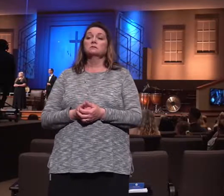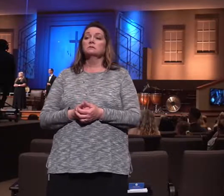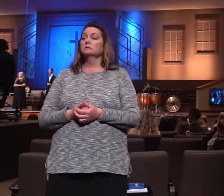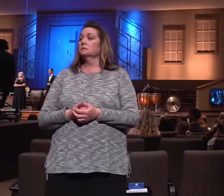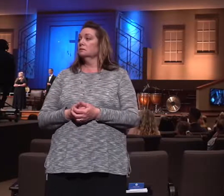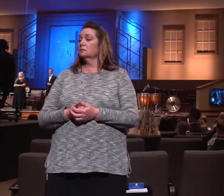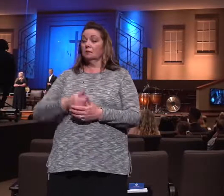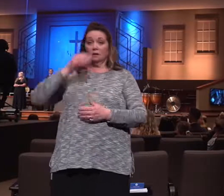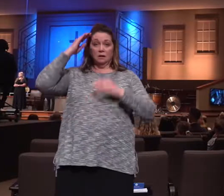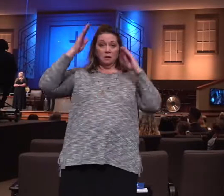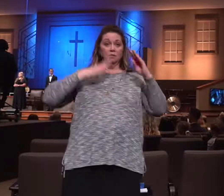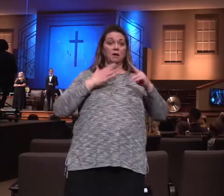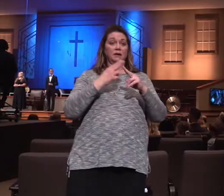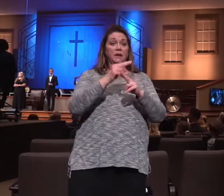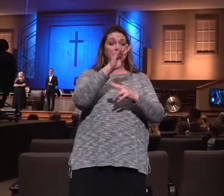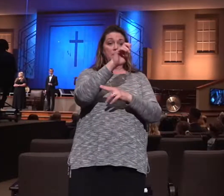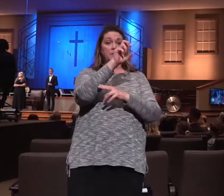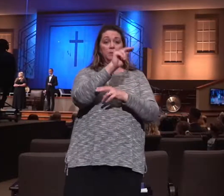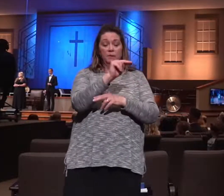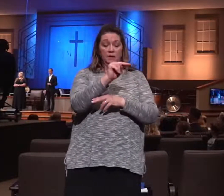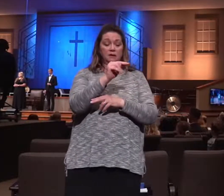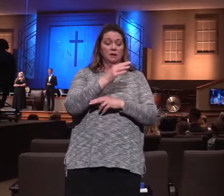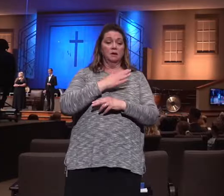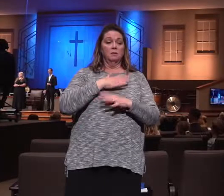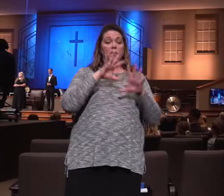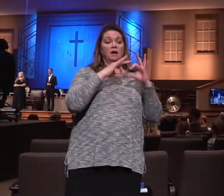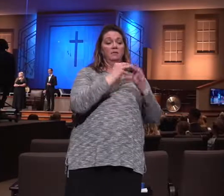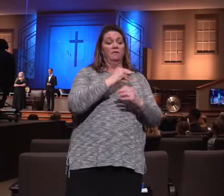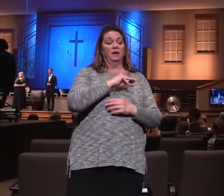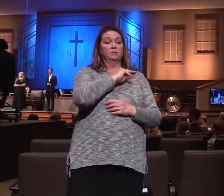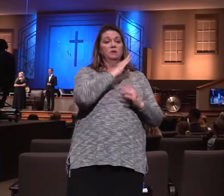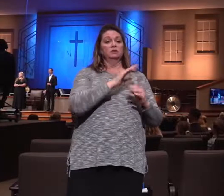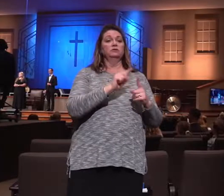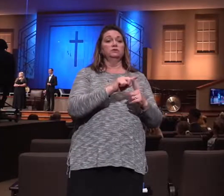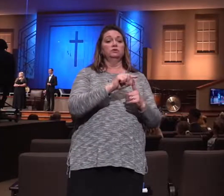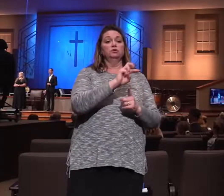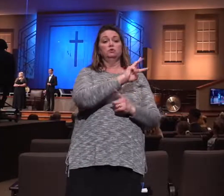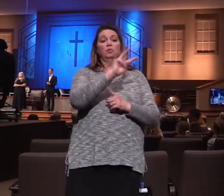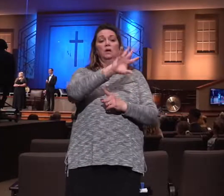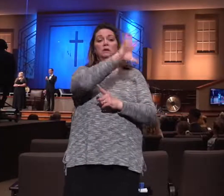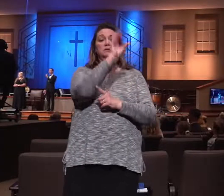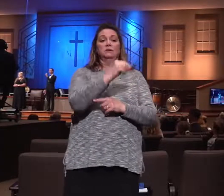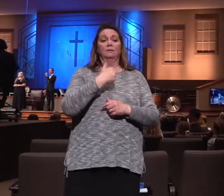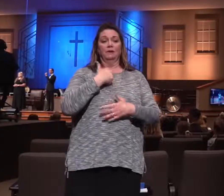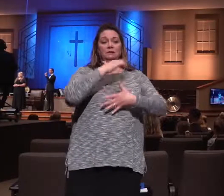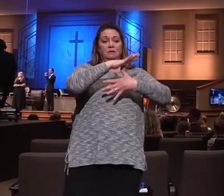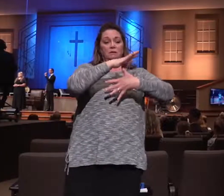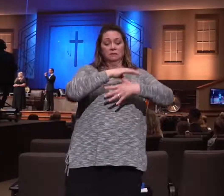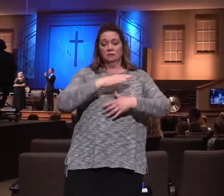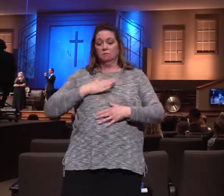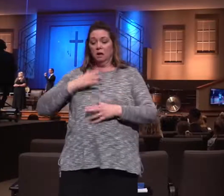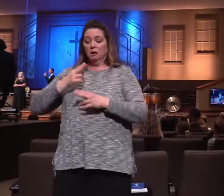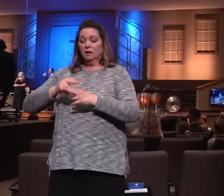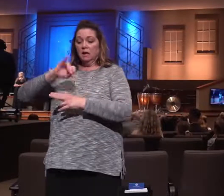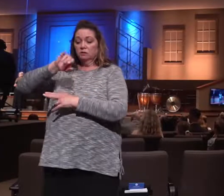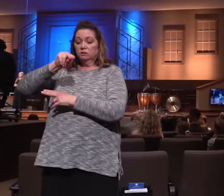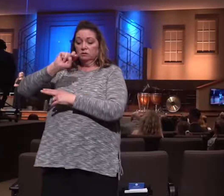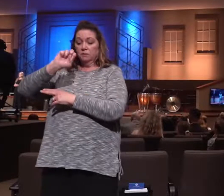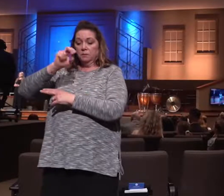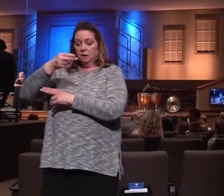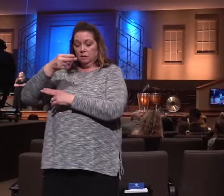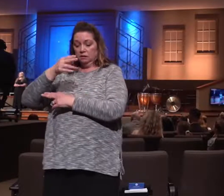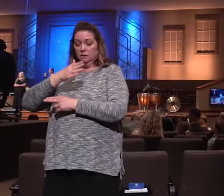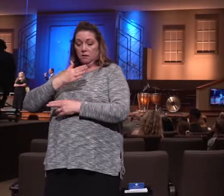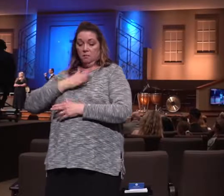Kule. My name is Ben Fassenro, and my family are missionaries to Nigeria, West Africa, and I am a senior. Hola, my name is Joseph Tate, and my family